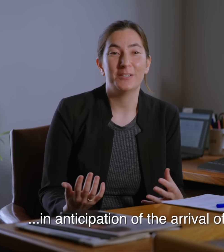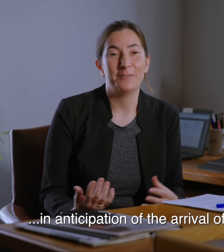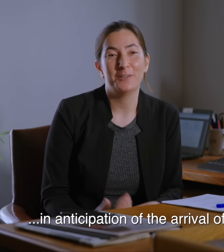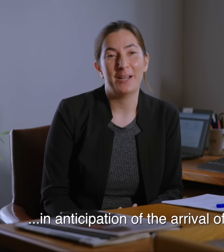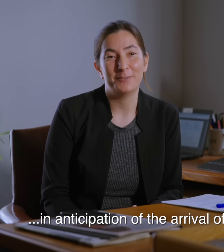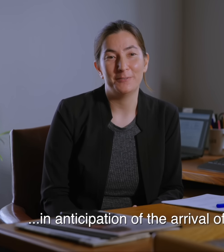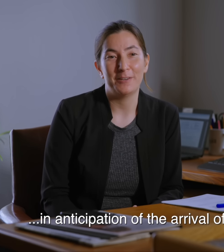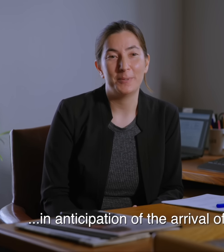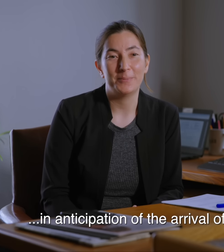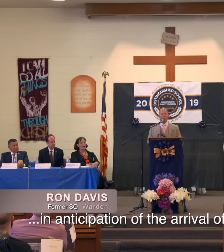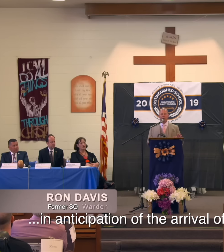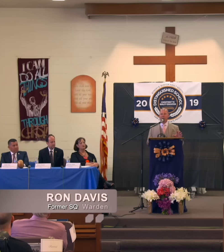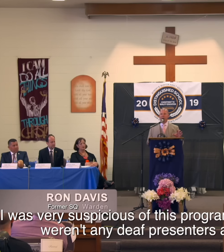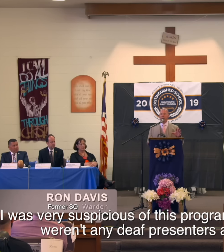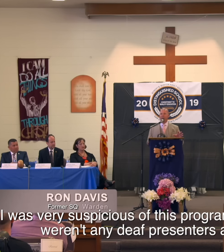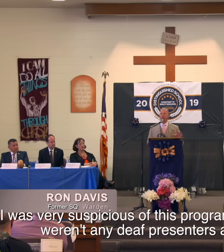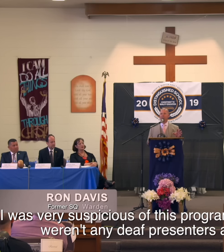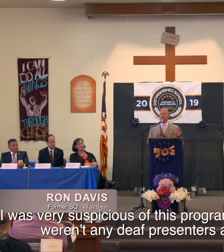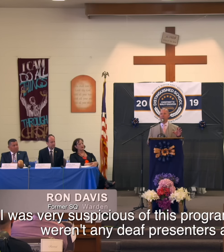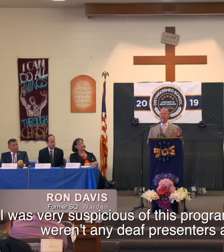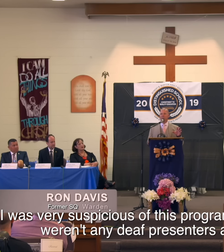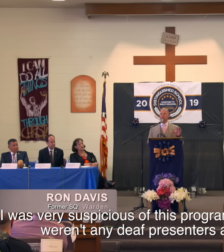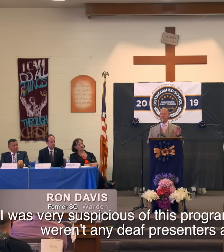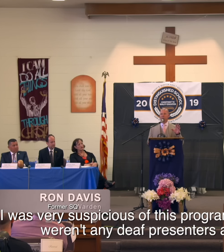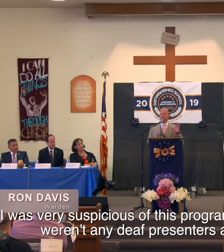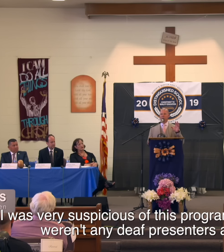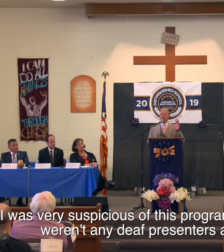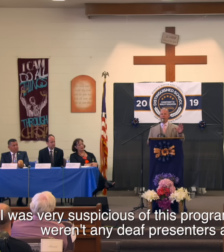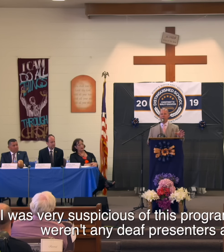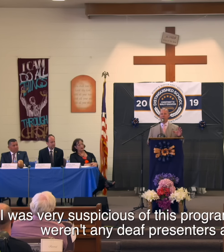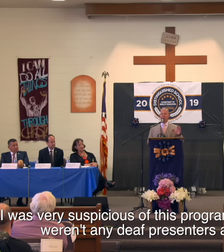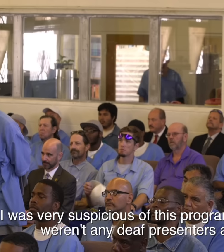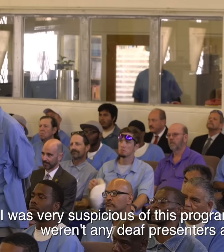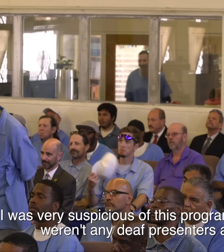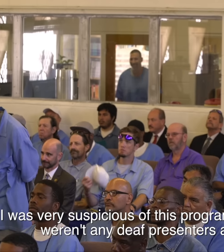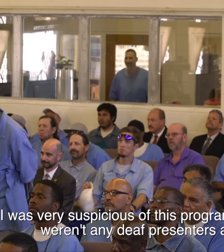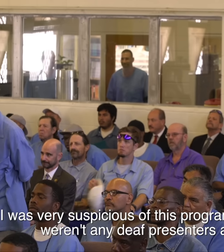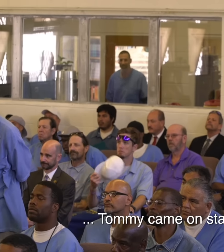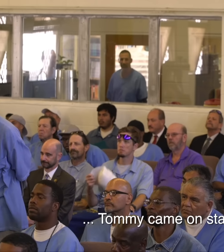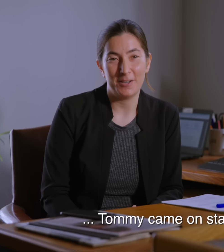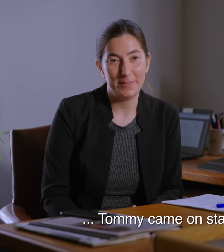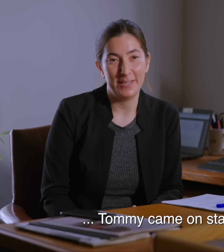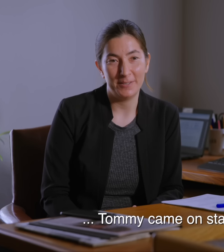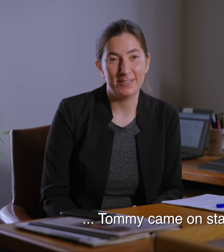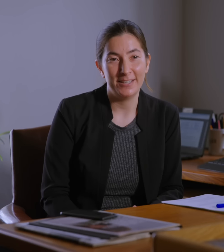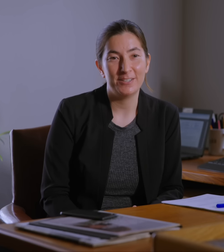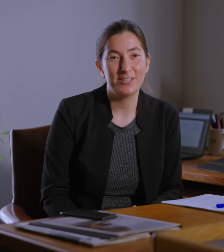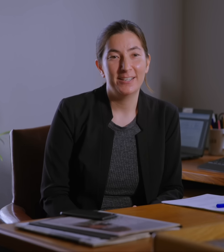of the arrival of deaf people. And I was very suspicious of this program because there weren't any deaf presenters, and then Tommy came on stage.